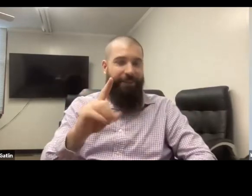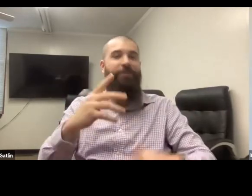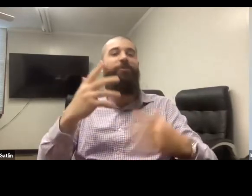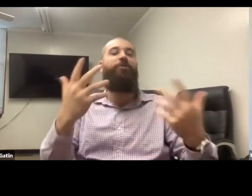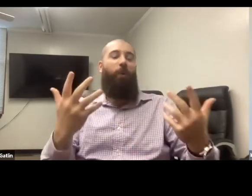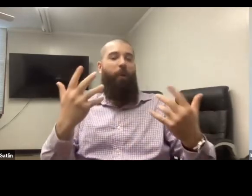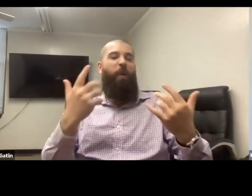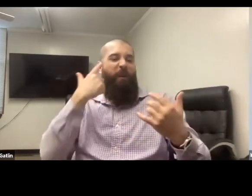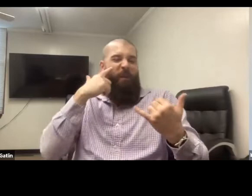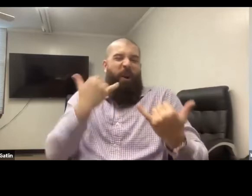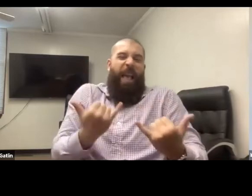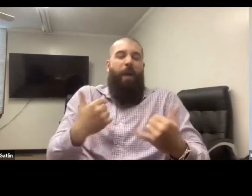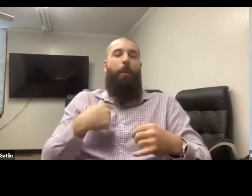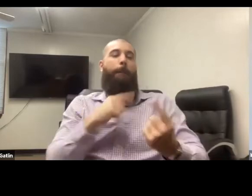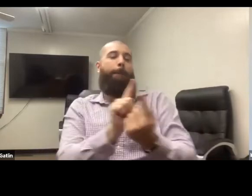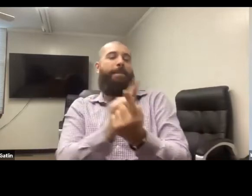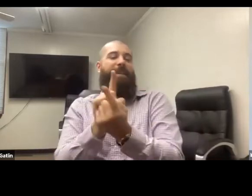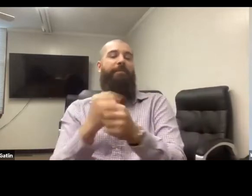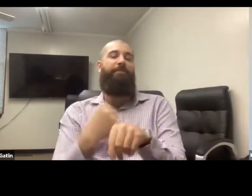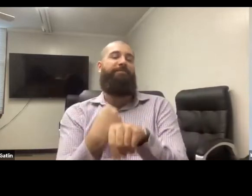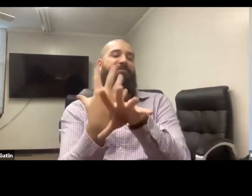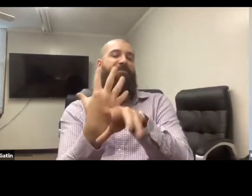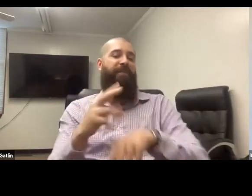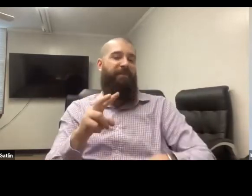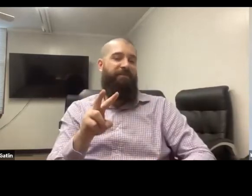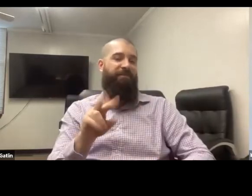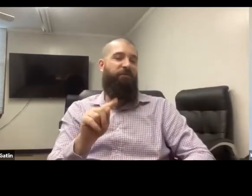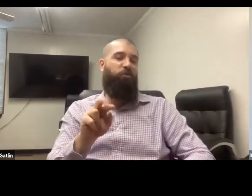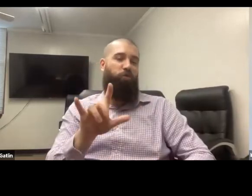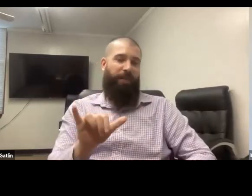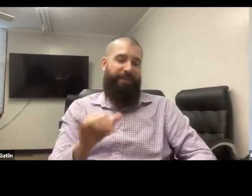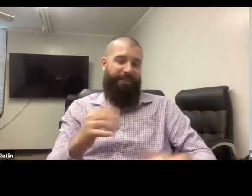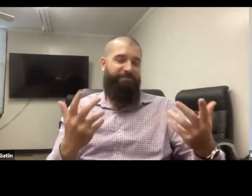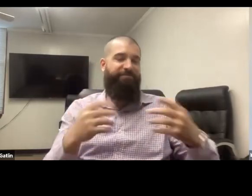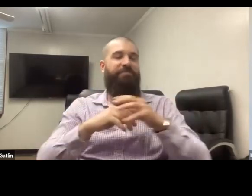But because of COVID, of course, you know, for now we're meeting virtually.